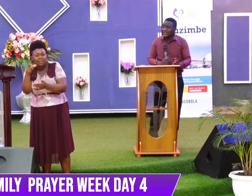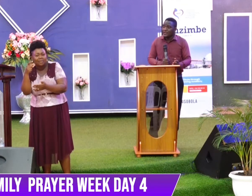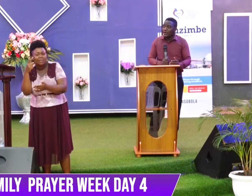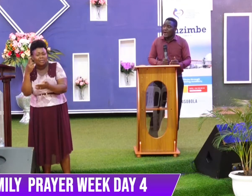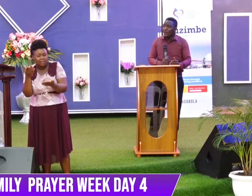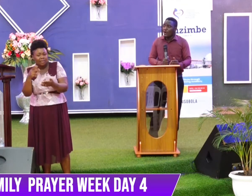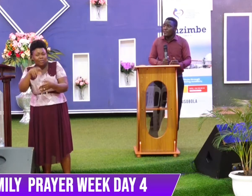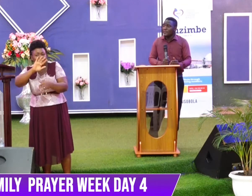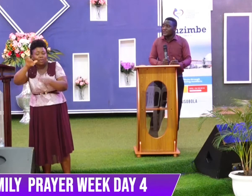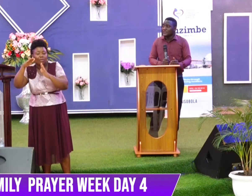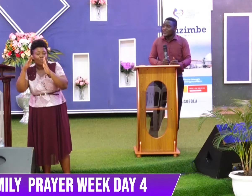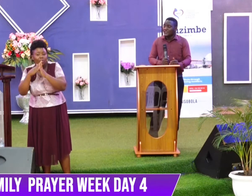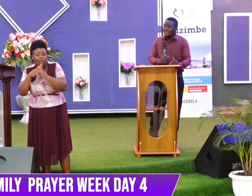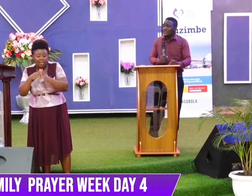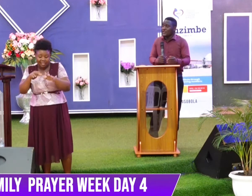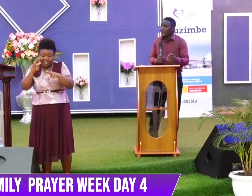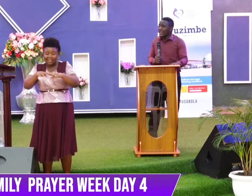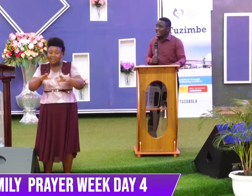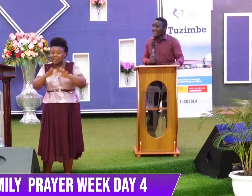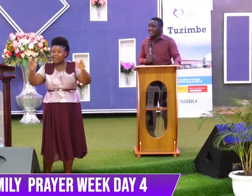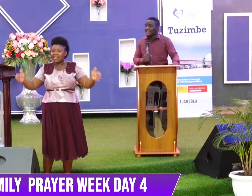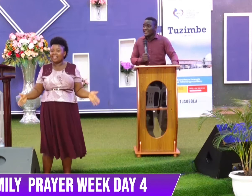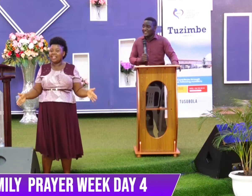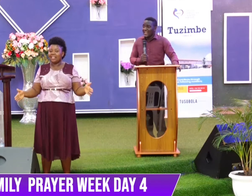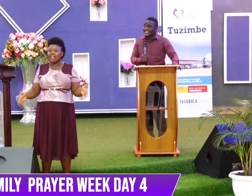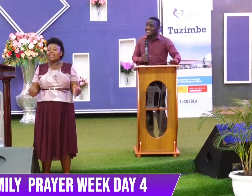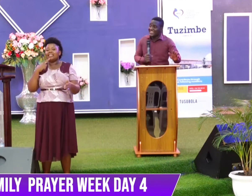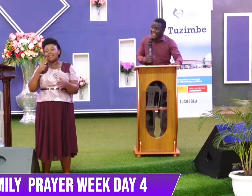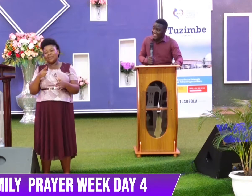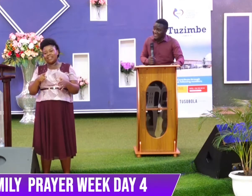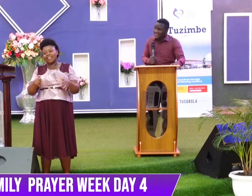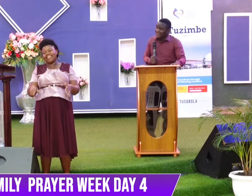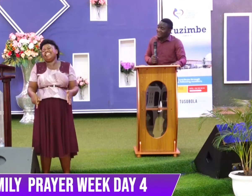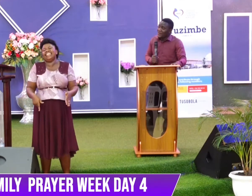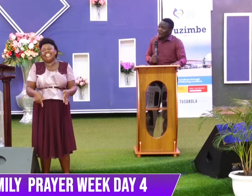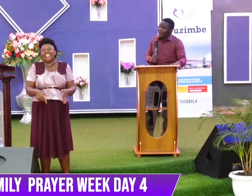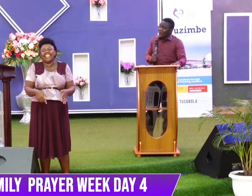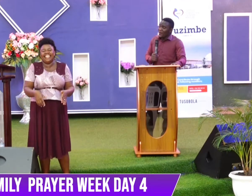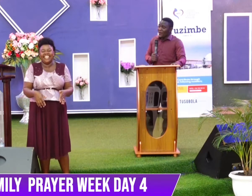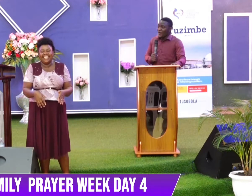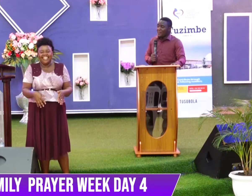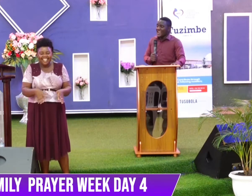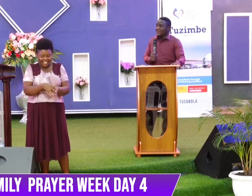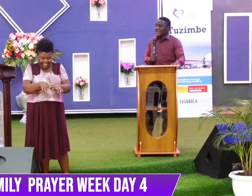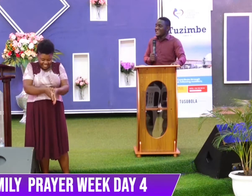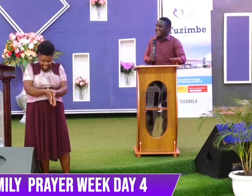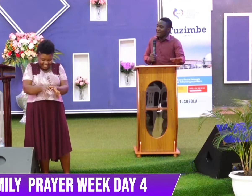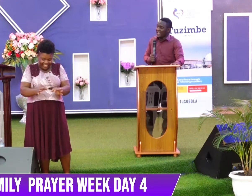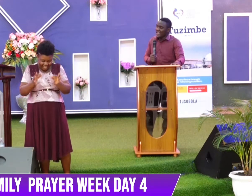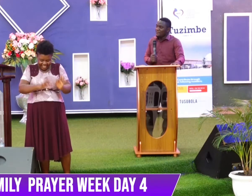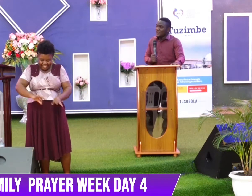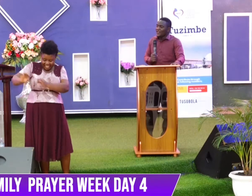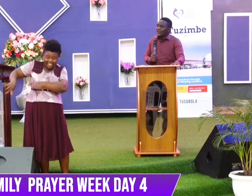anyone. Go back home, sit on your bed, and set the thigh. Open and remain in